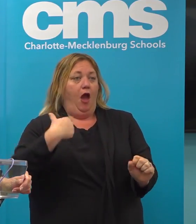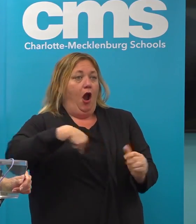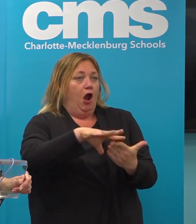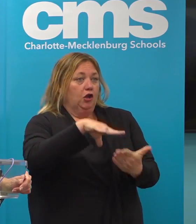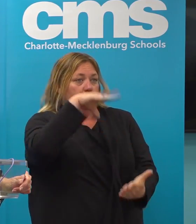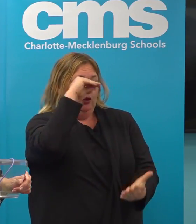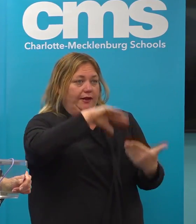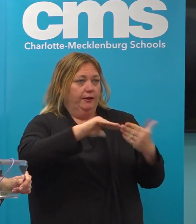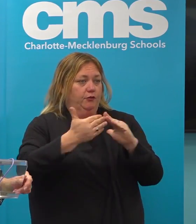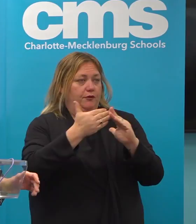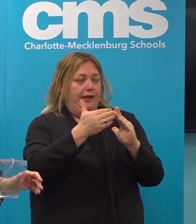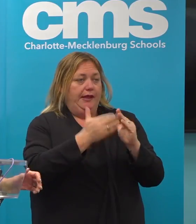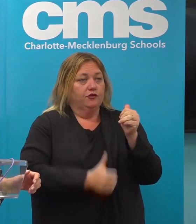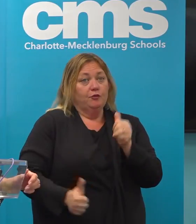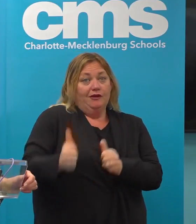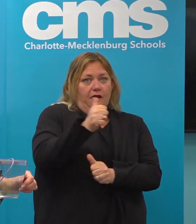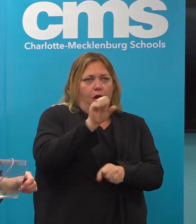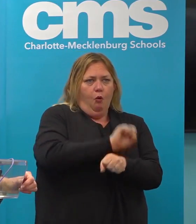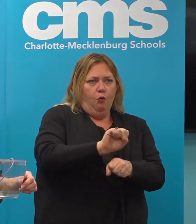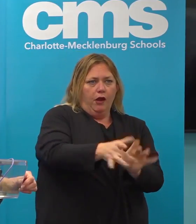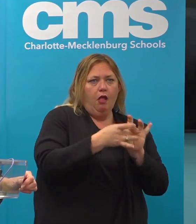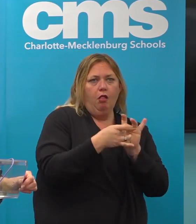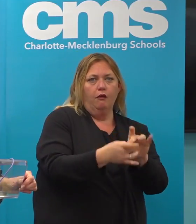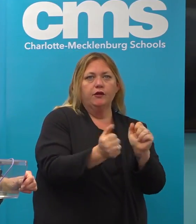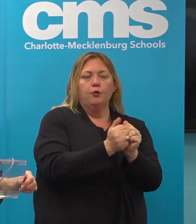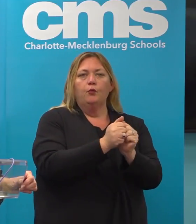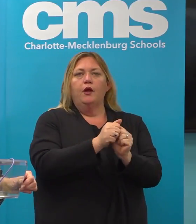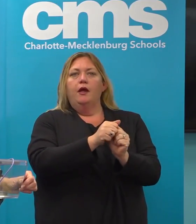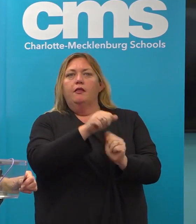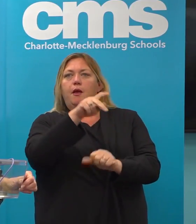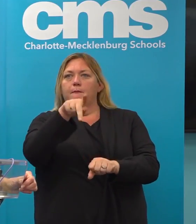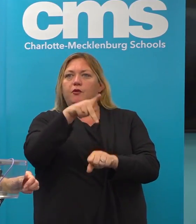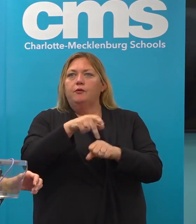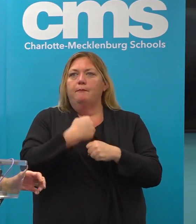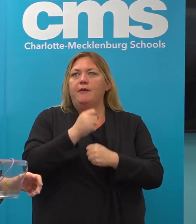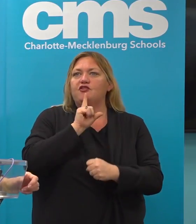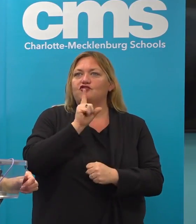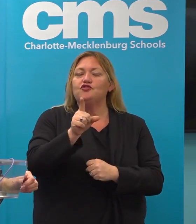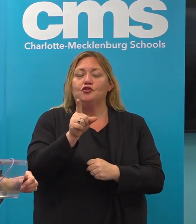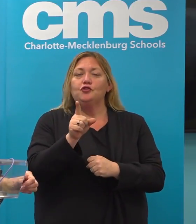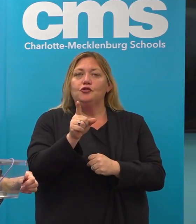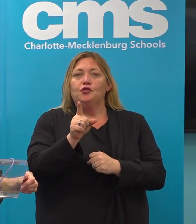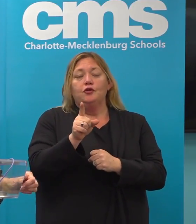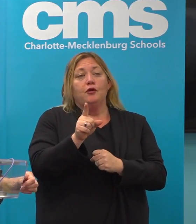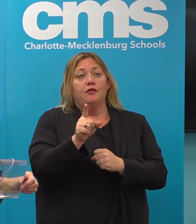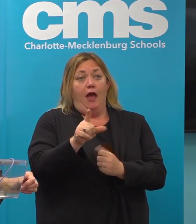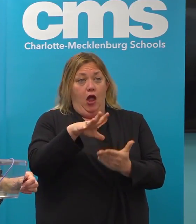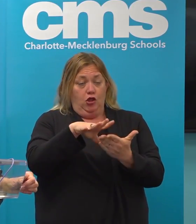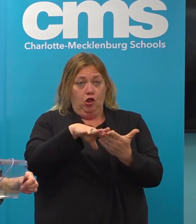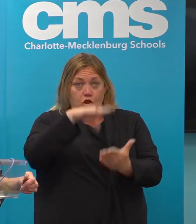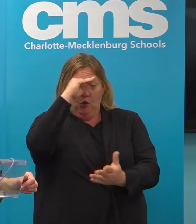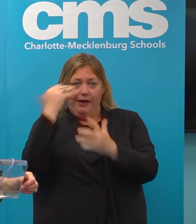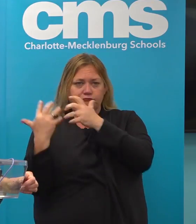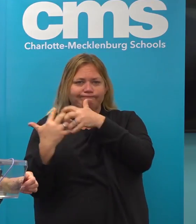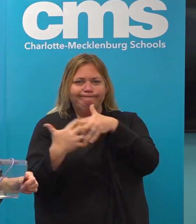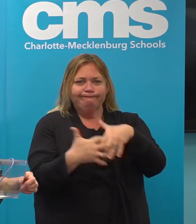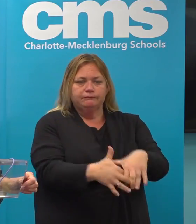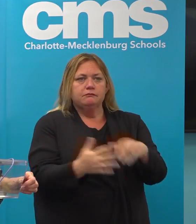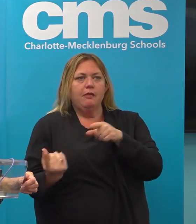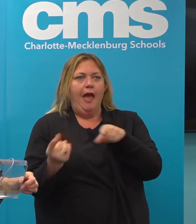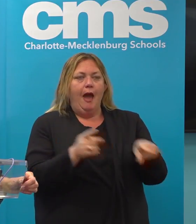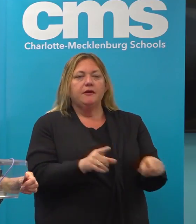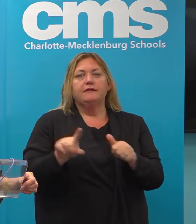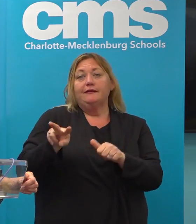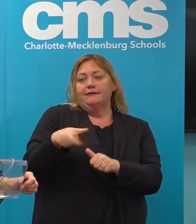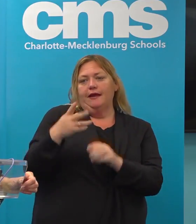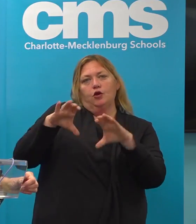community superintendents are working very closely with principals to ensure that learning continuity happens. And the second group